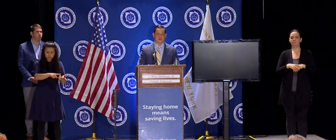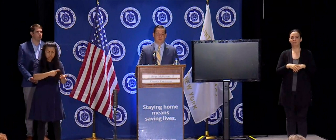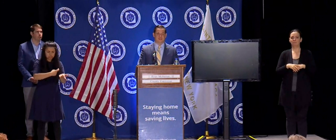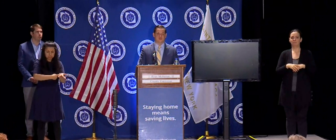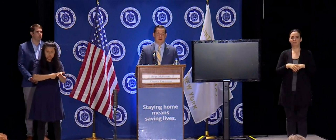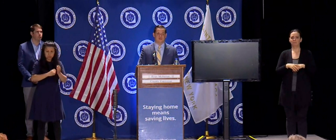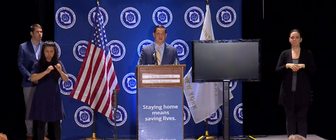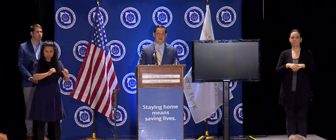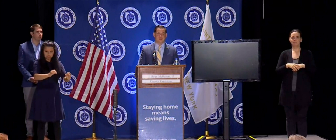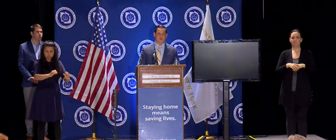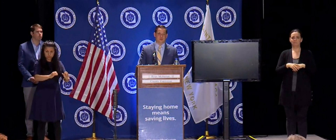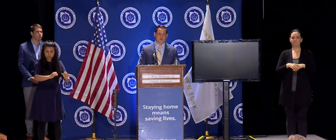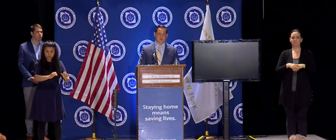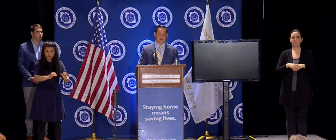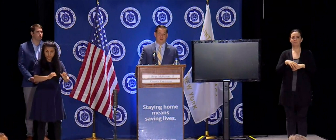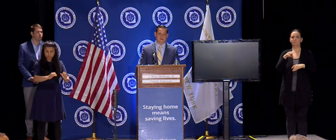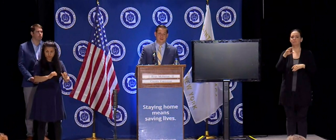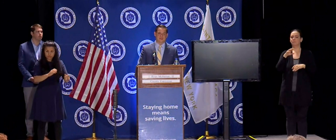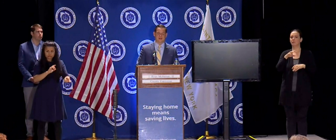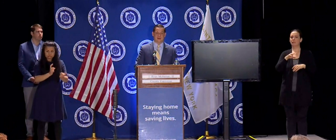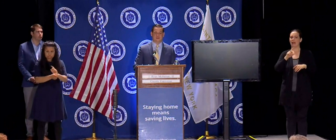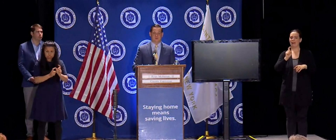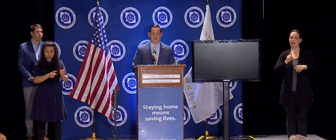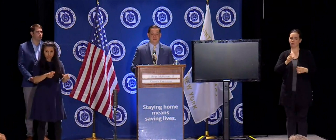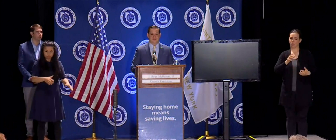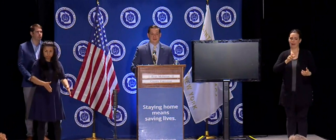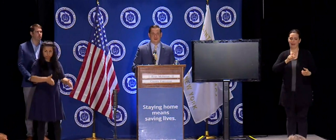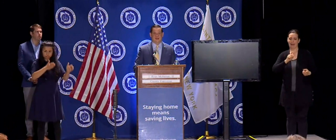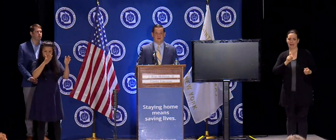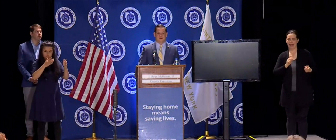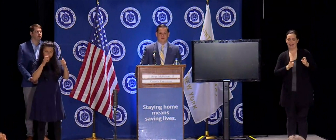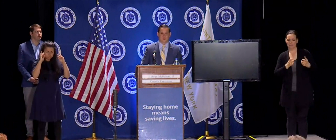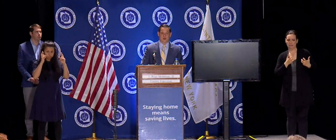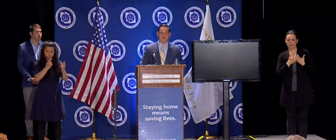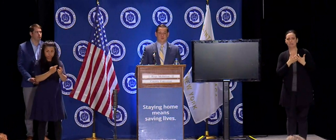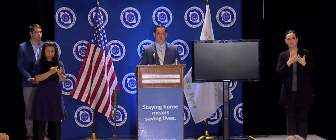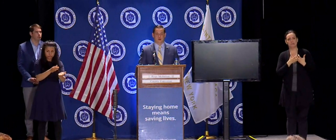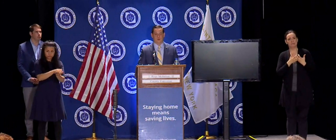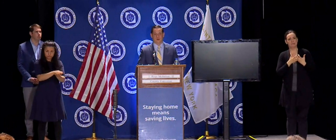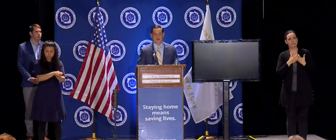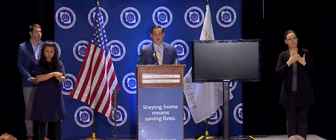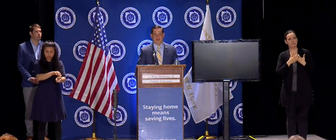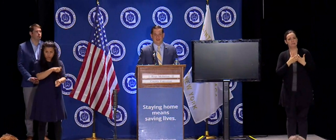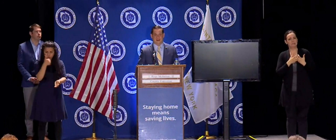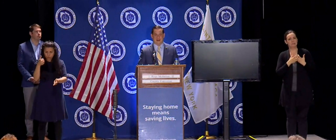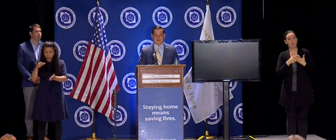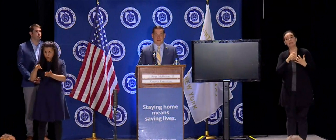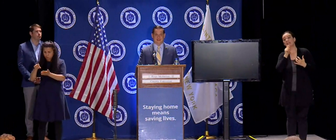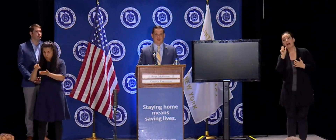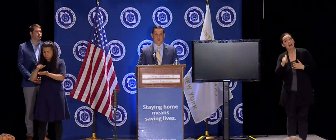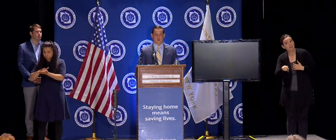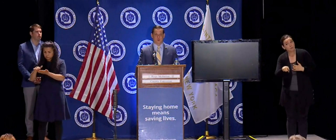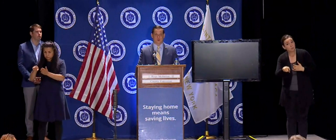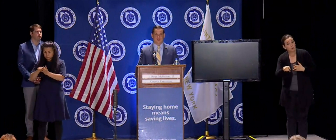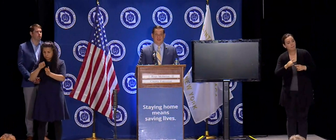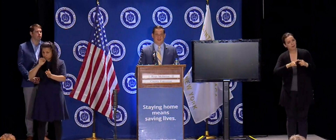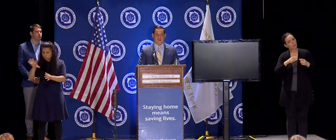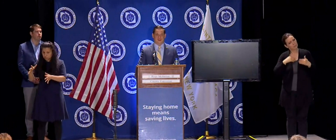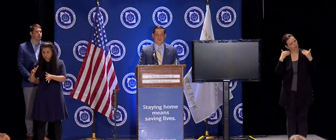make very expensive modifications to their plans that they didn't have to make in other locations. So again, that tells